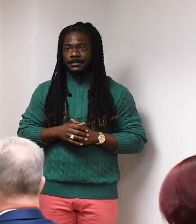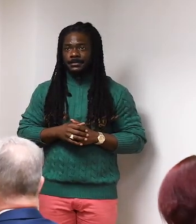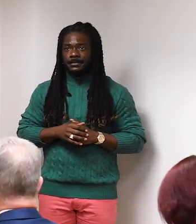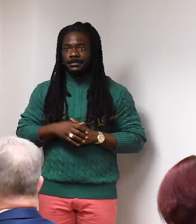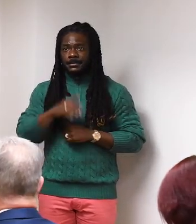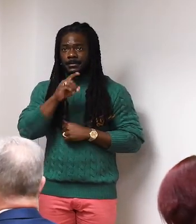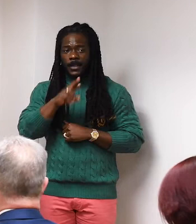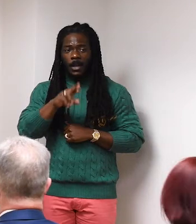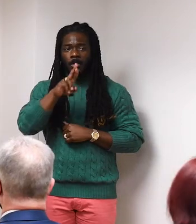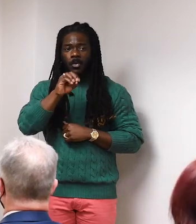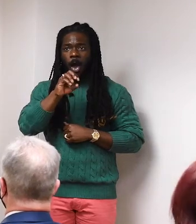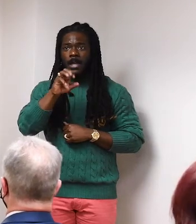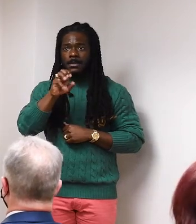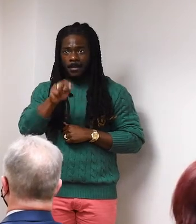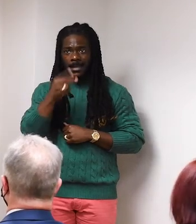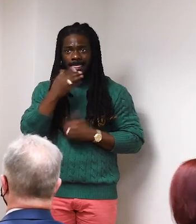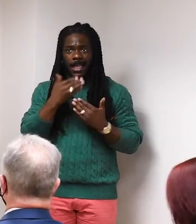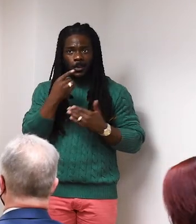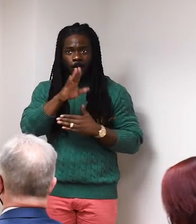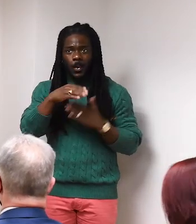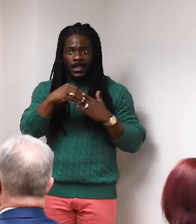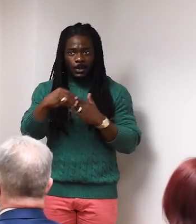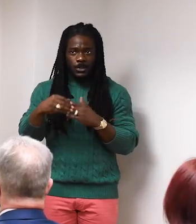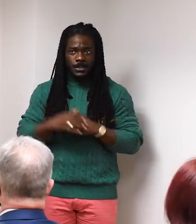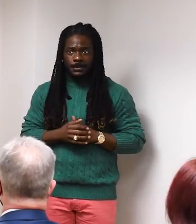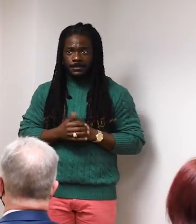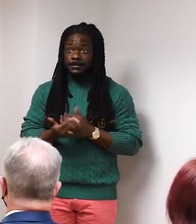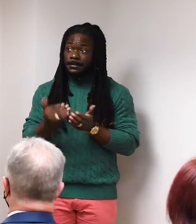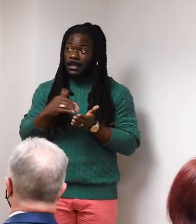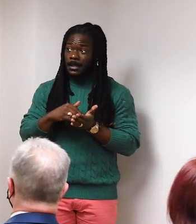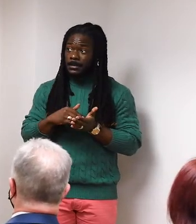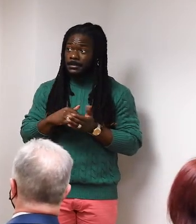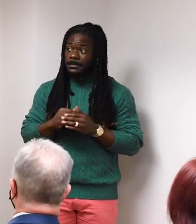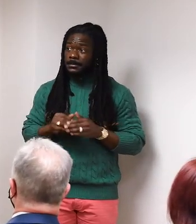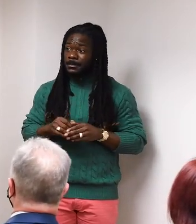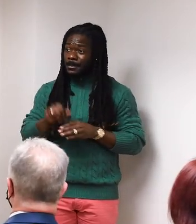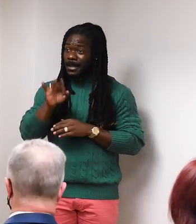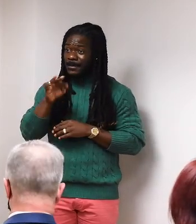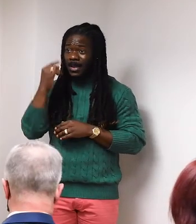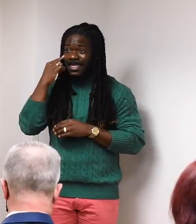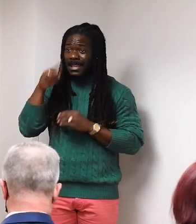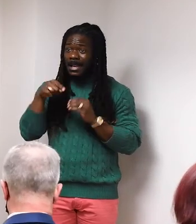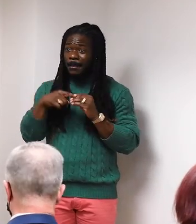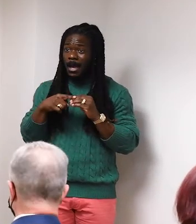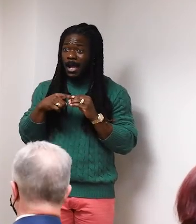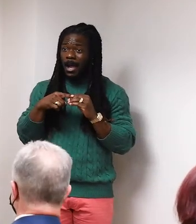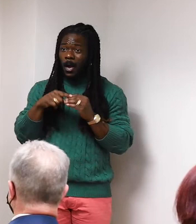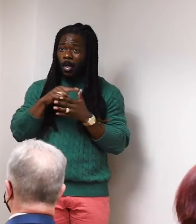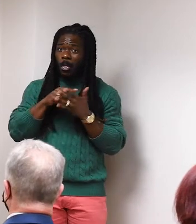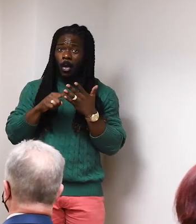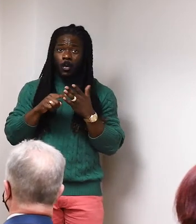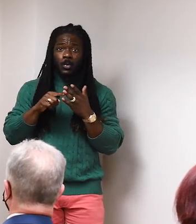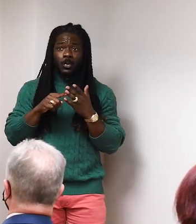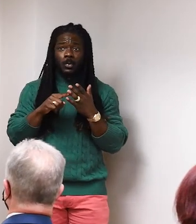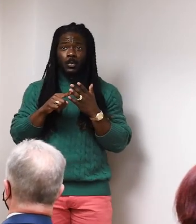Dr. Rossman, thank you for your leadership. Again, if you think about those people